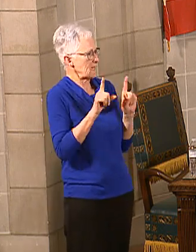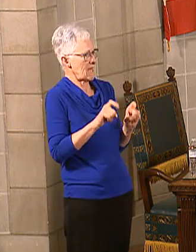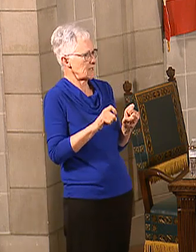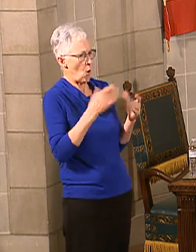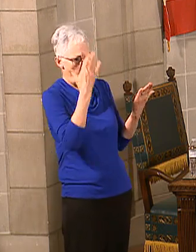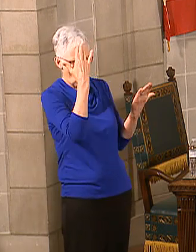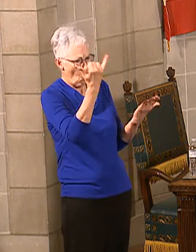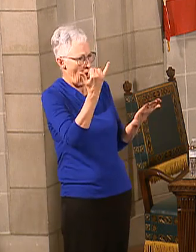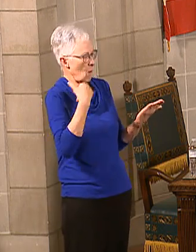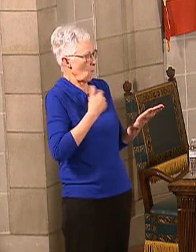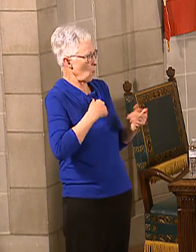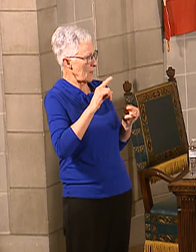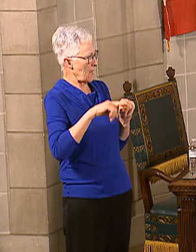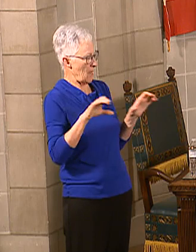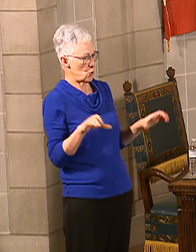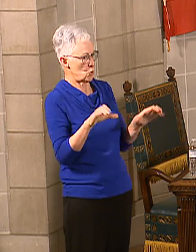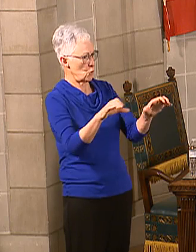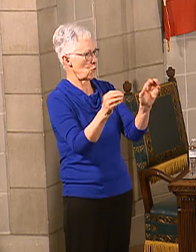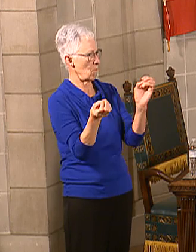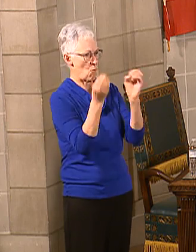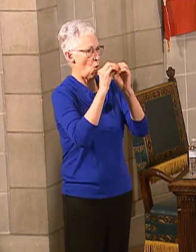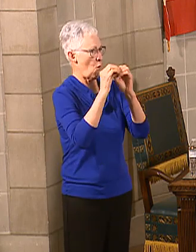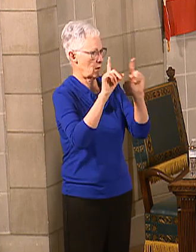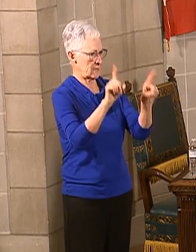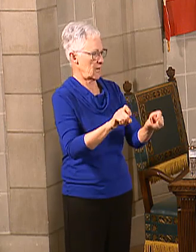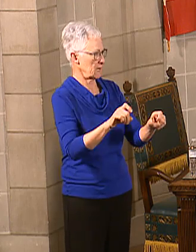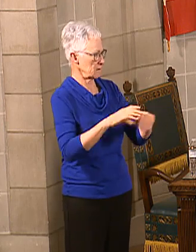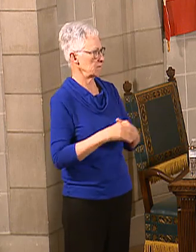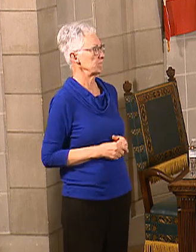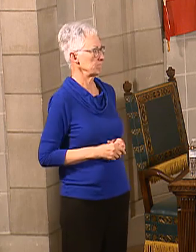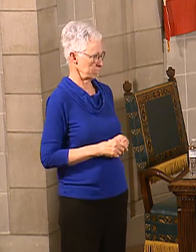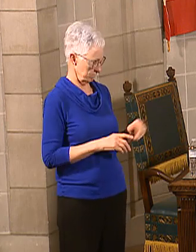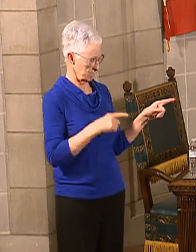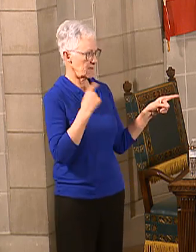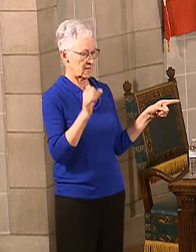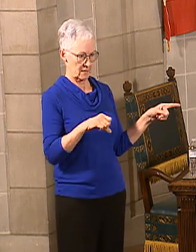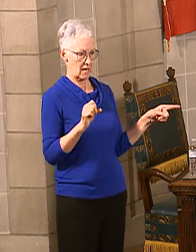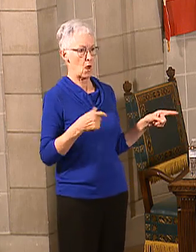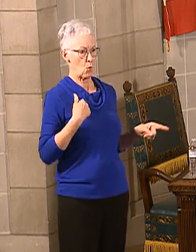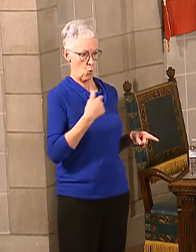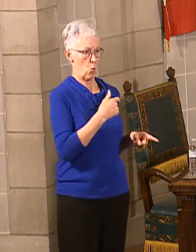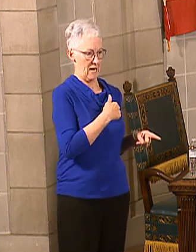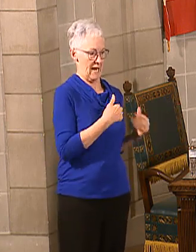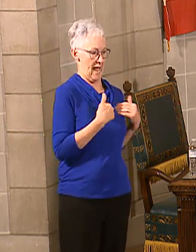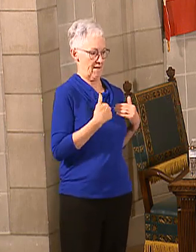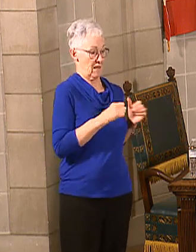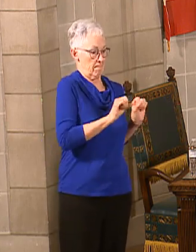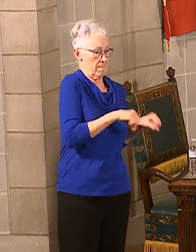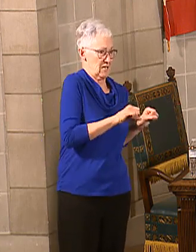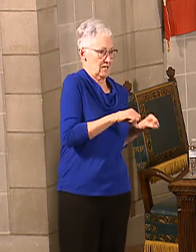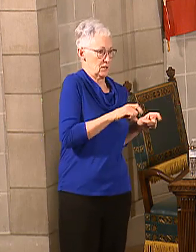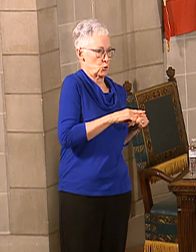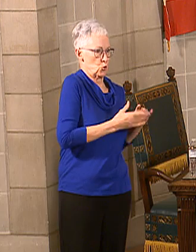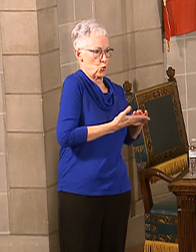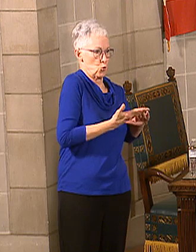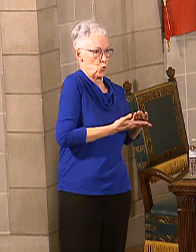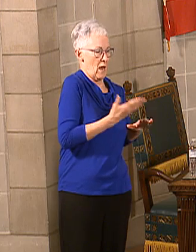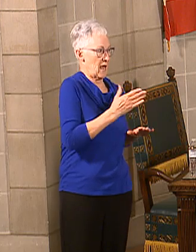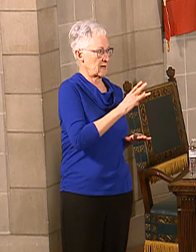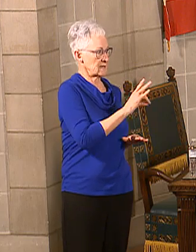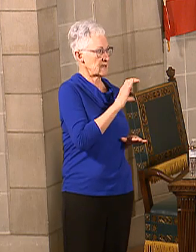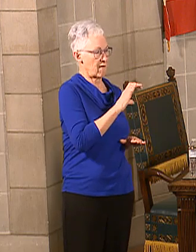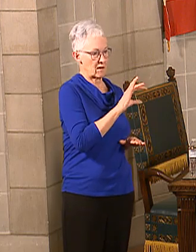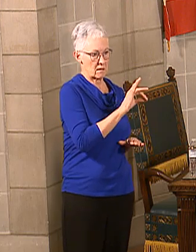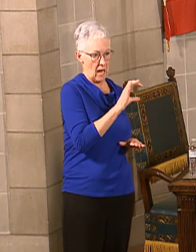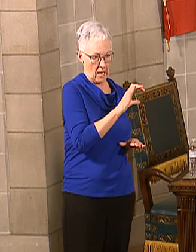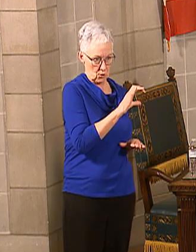is what, even though we have mentioned before, we probably have the capacity to do around 700 or 800 tests per day if we did max out on the